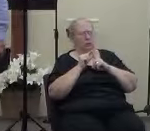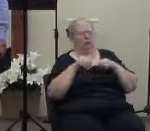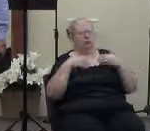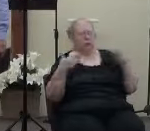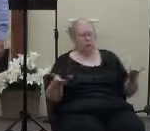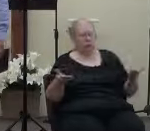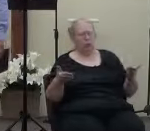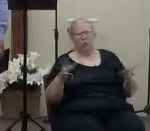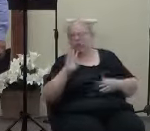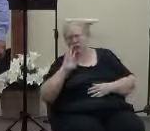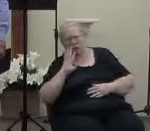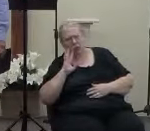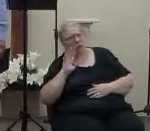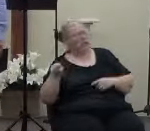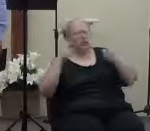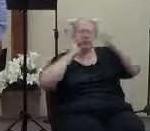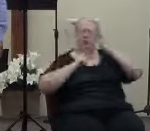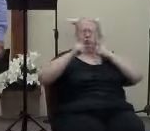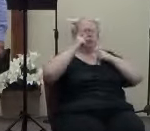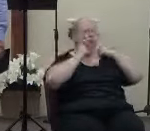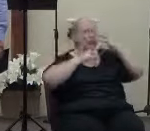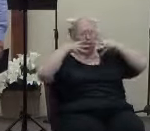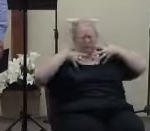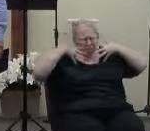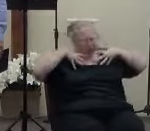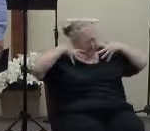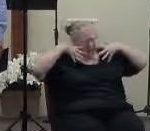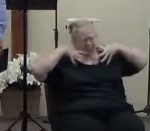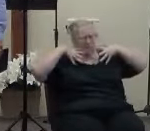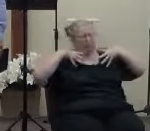So I talk to her and she just crying her heart out, bless her little heart.